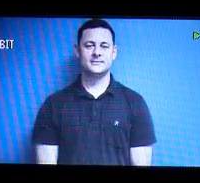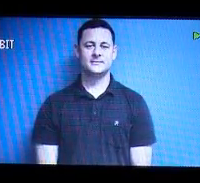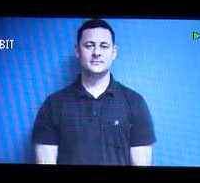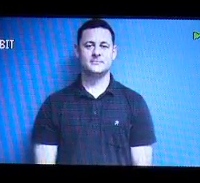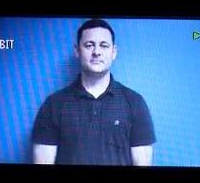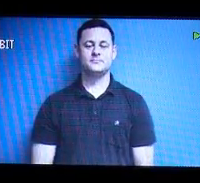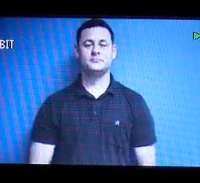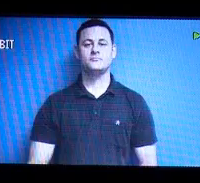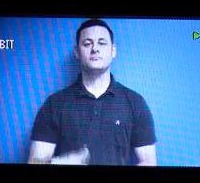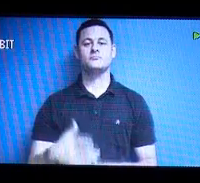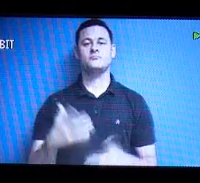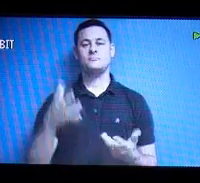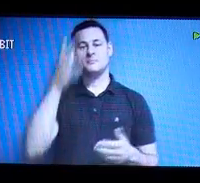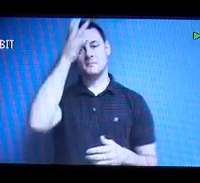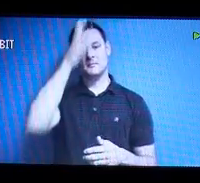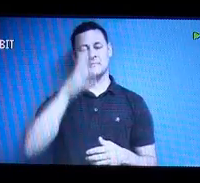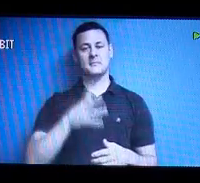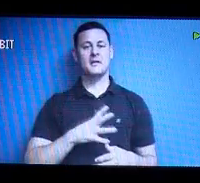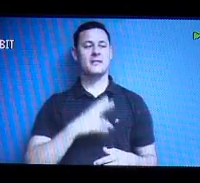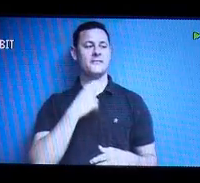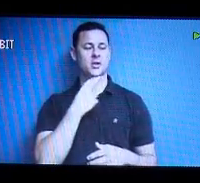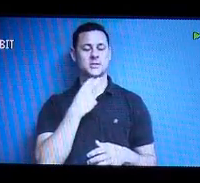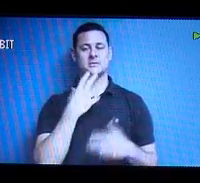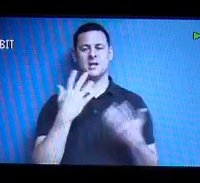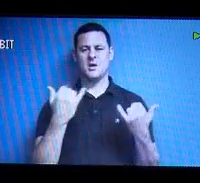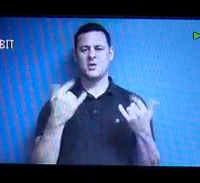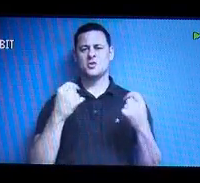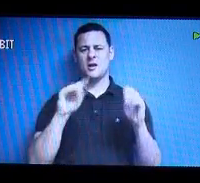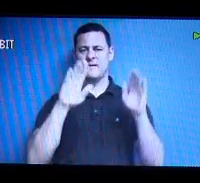So I'm going to try to focus on just three ideas here.